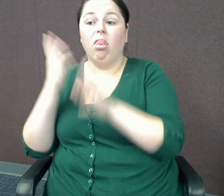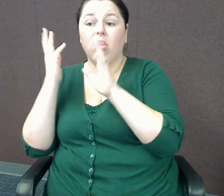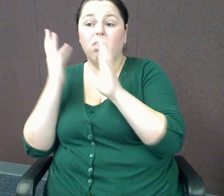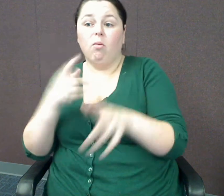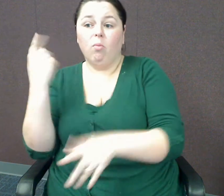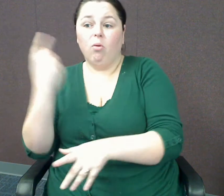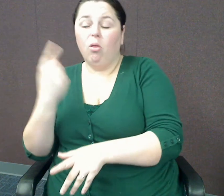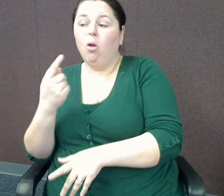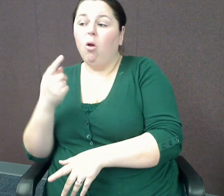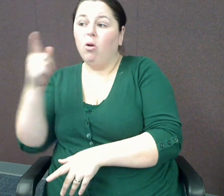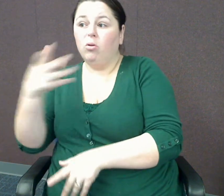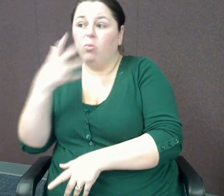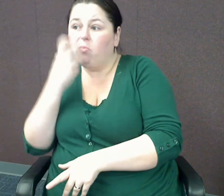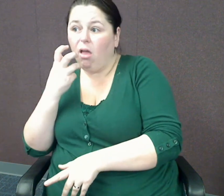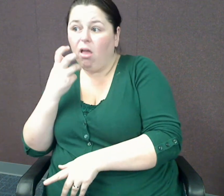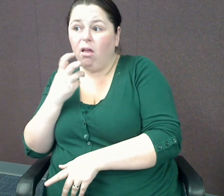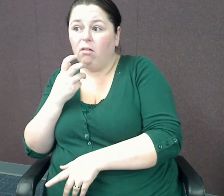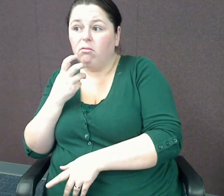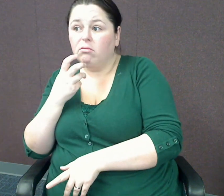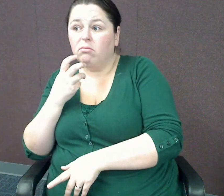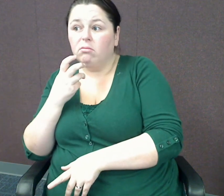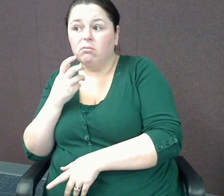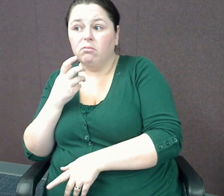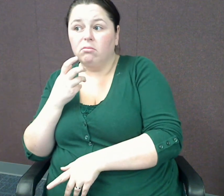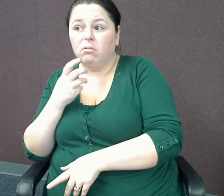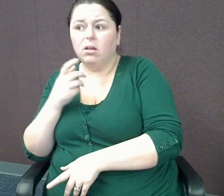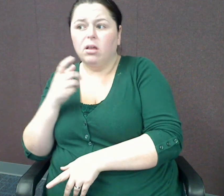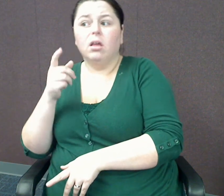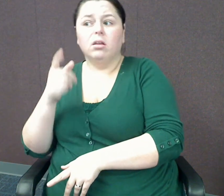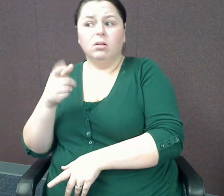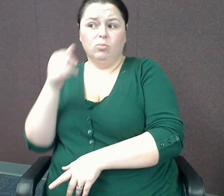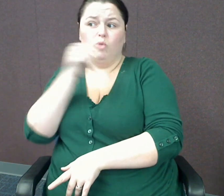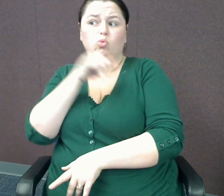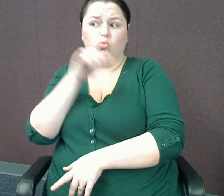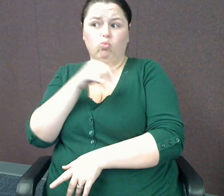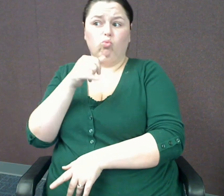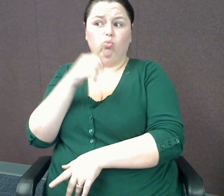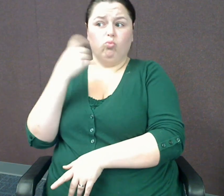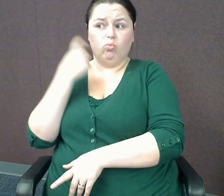And you were mad. You've been drinking.